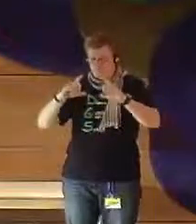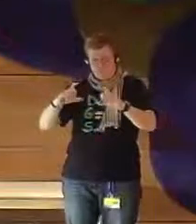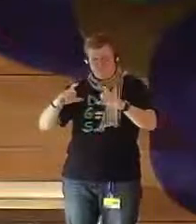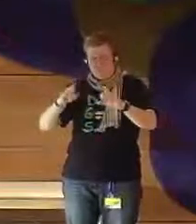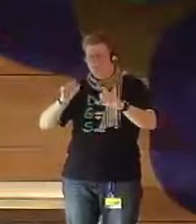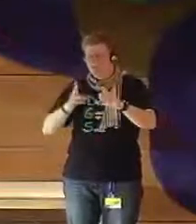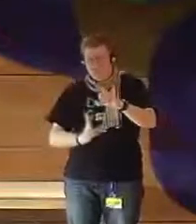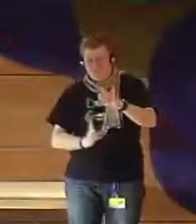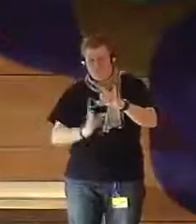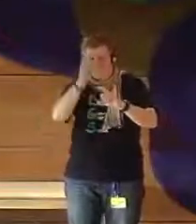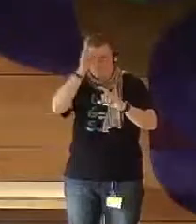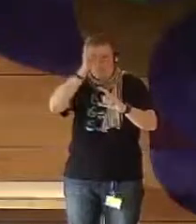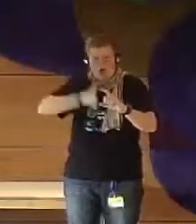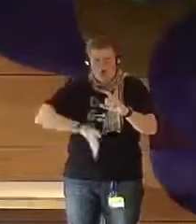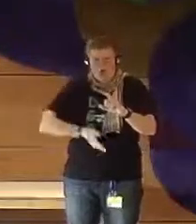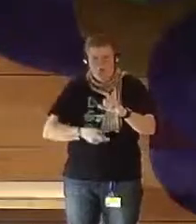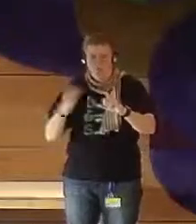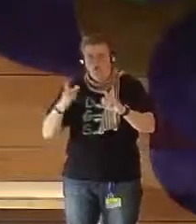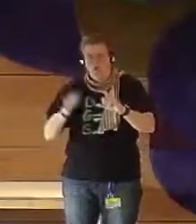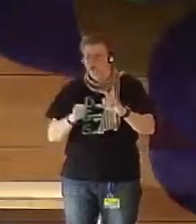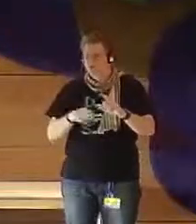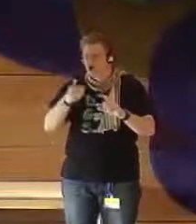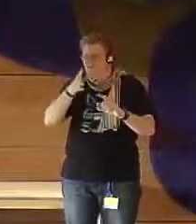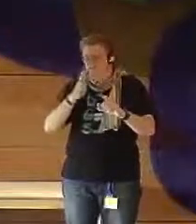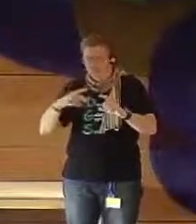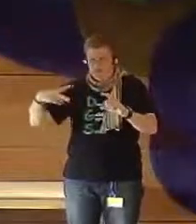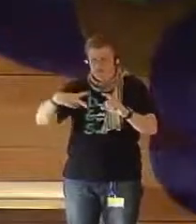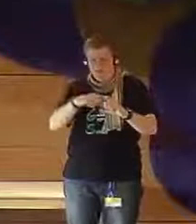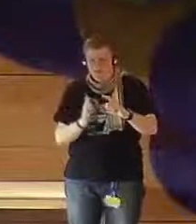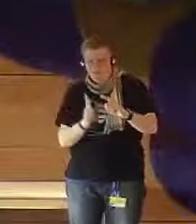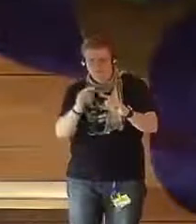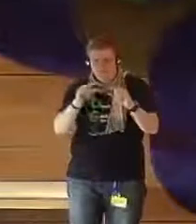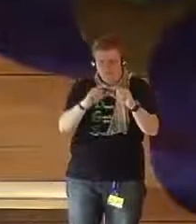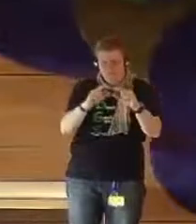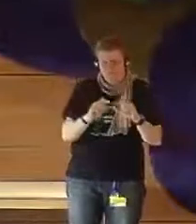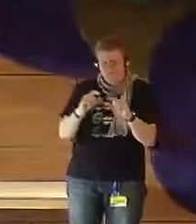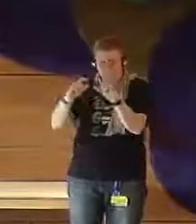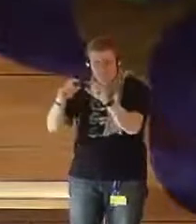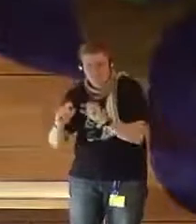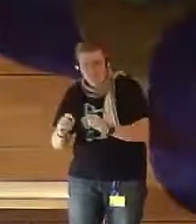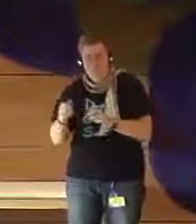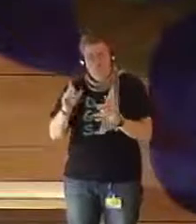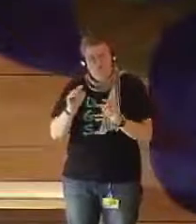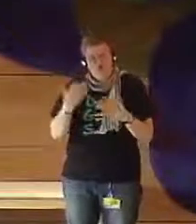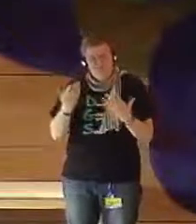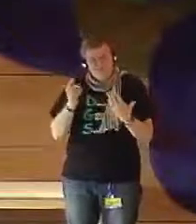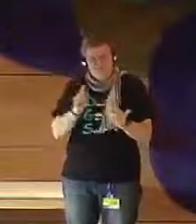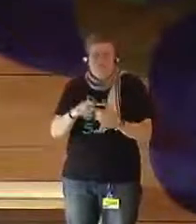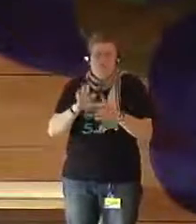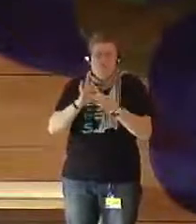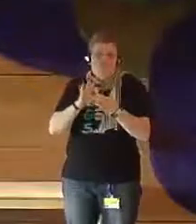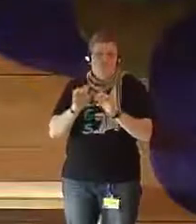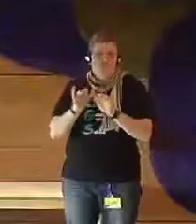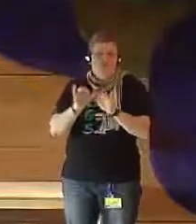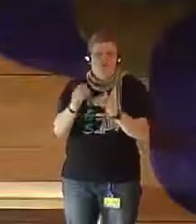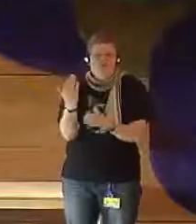cut them into smaller amounts. So you can start with a small amount and go up. So I think in the next few years, we'll probably move towards that.